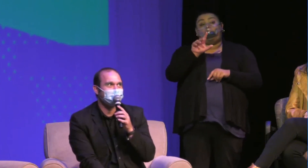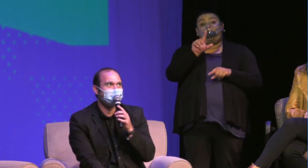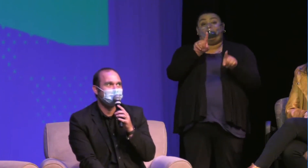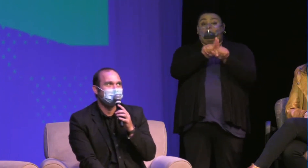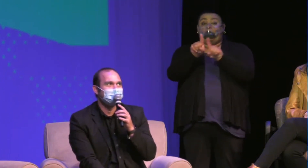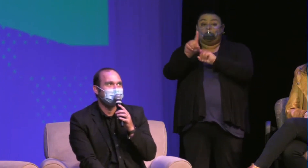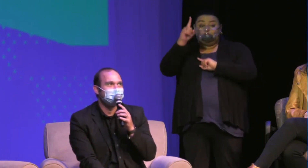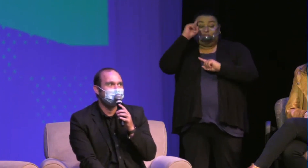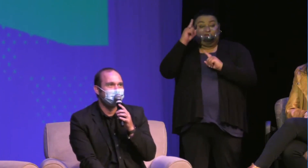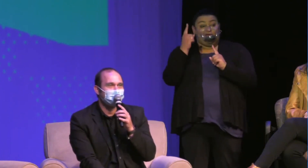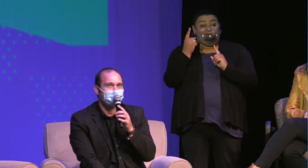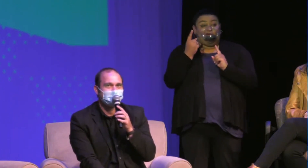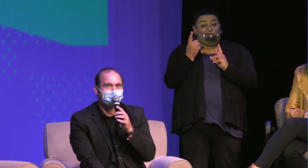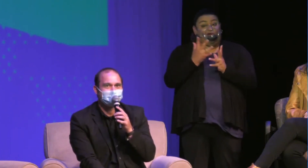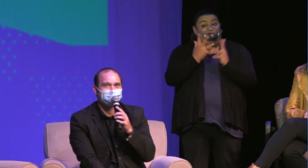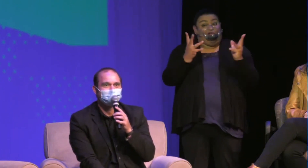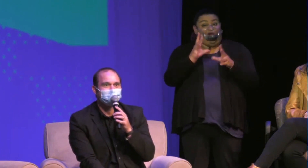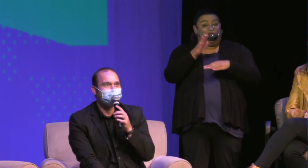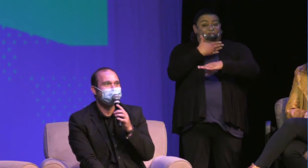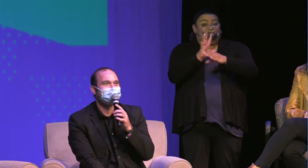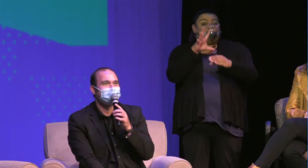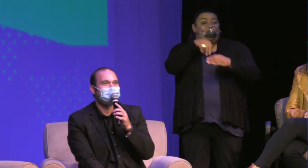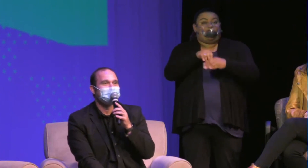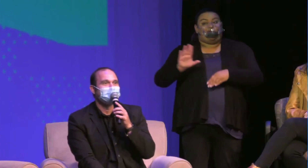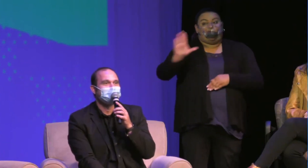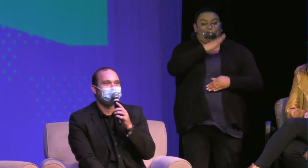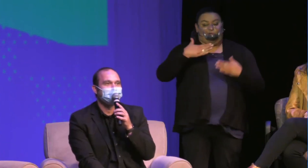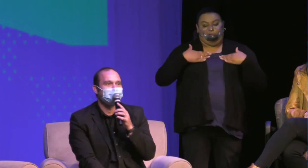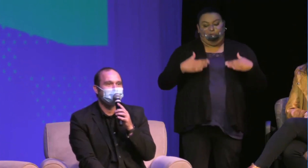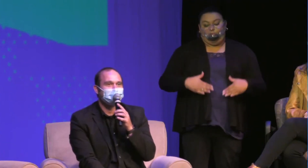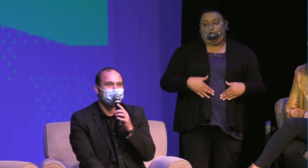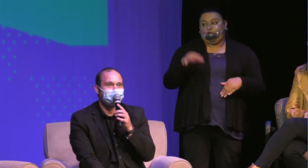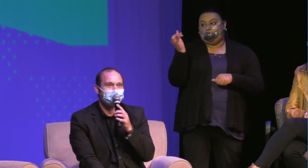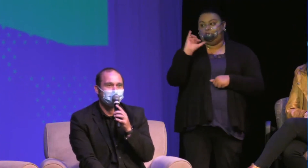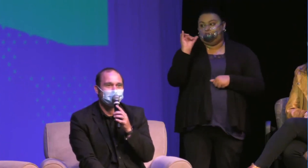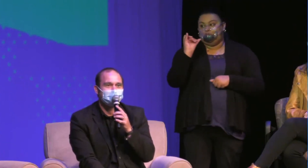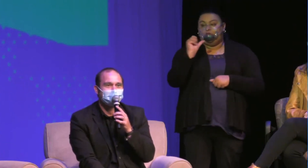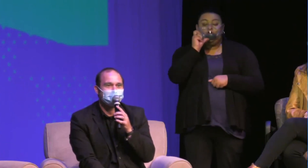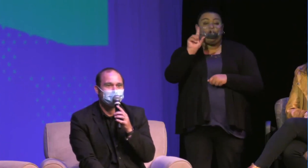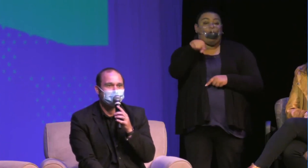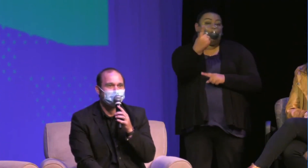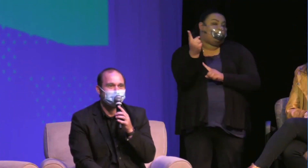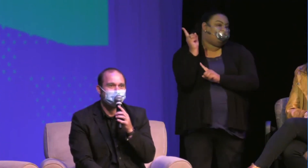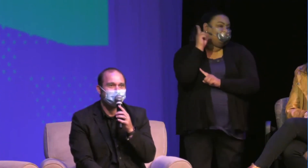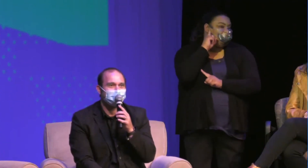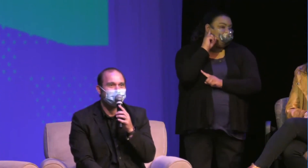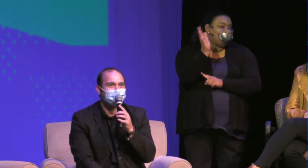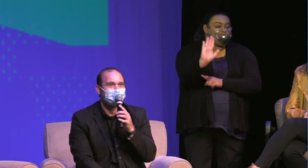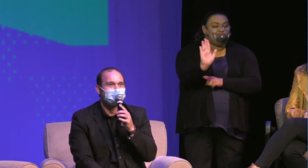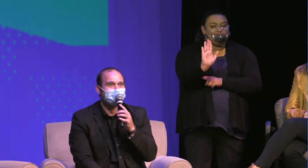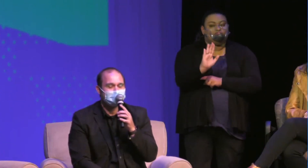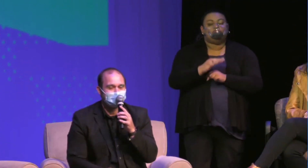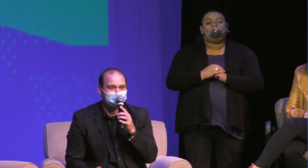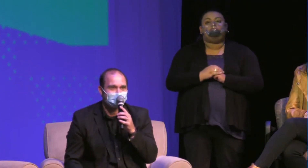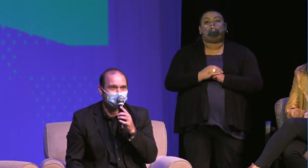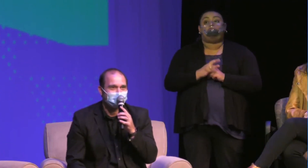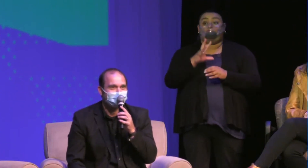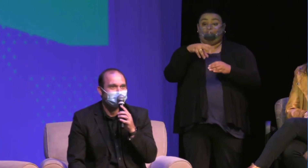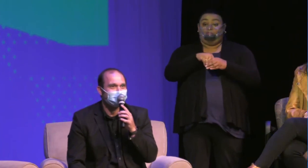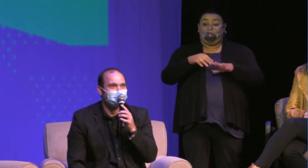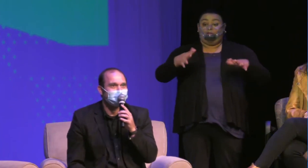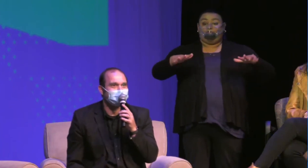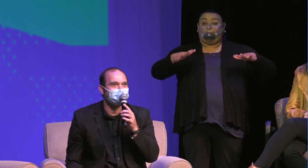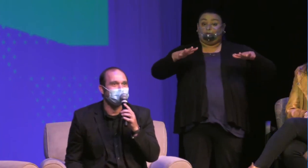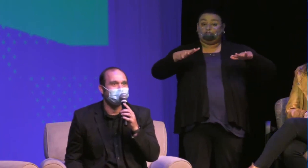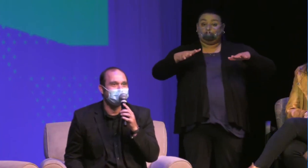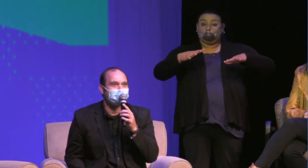music is in your body too. So it's not just in your ears, it's also in vibrations